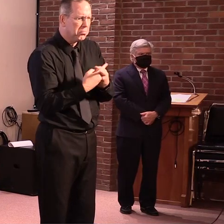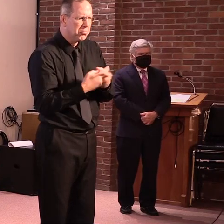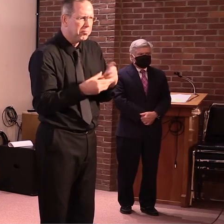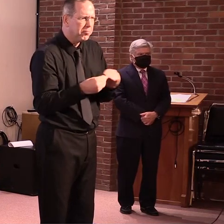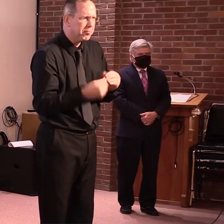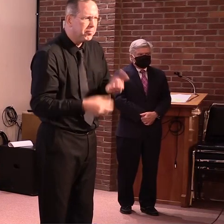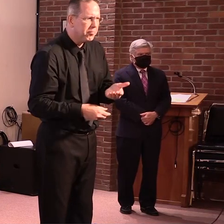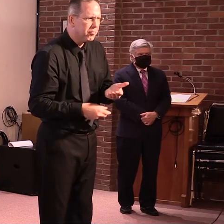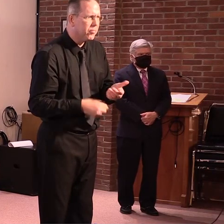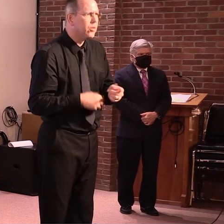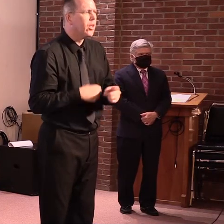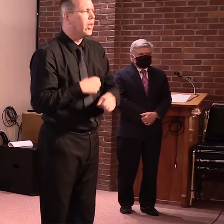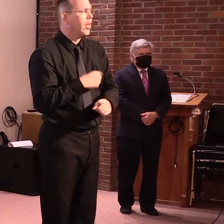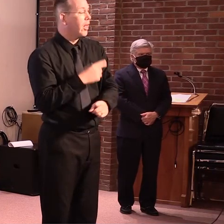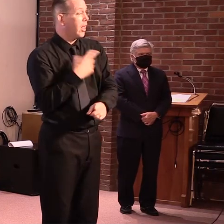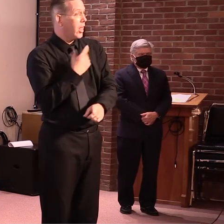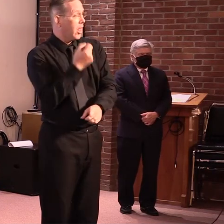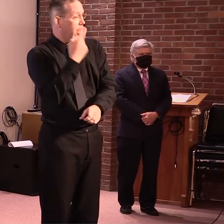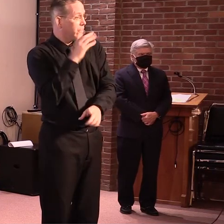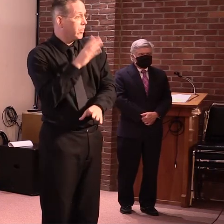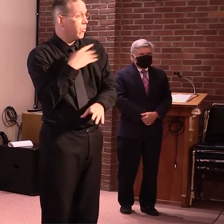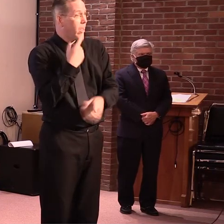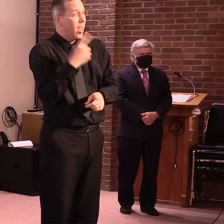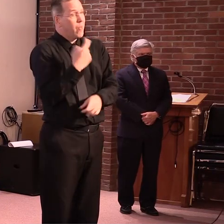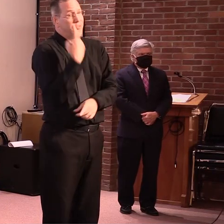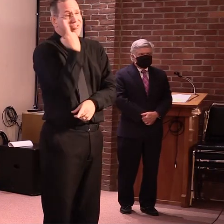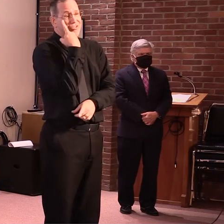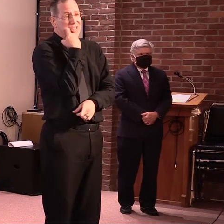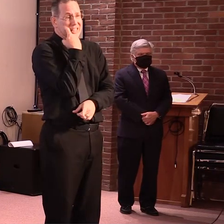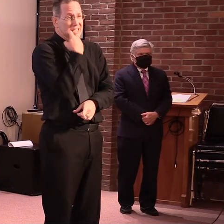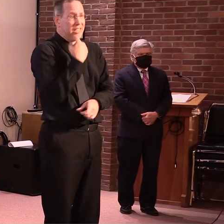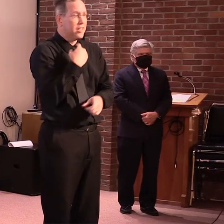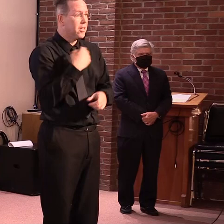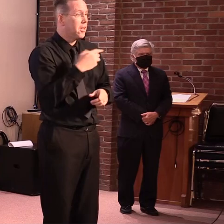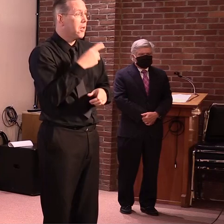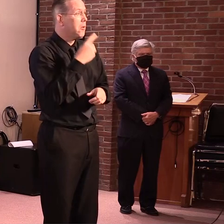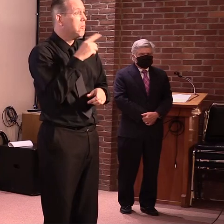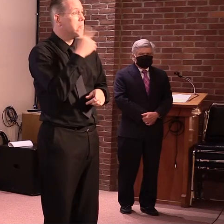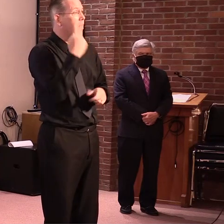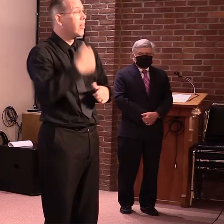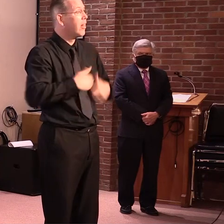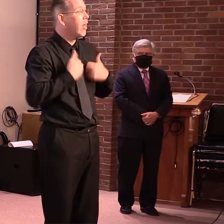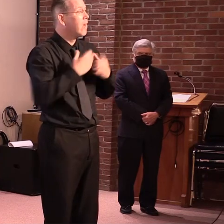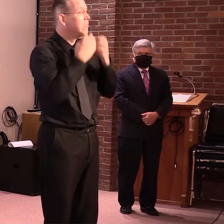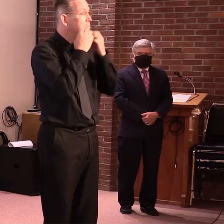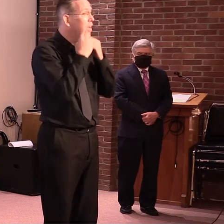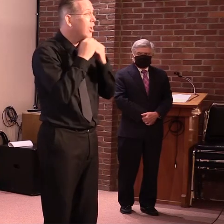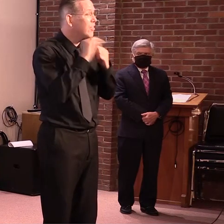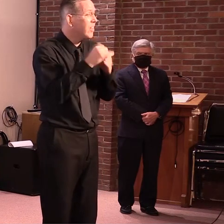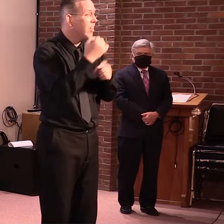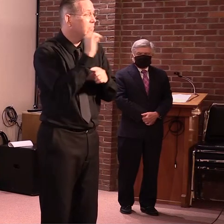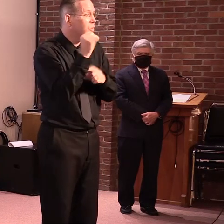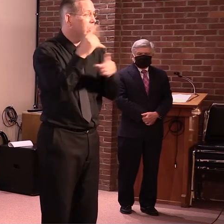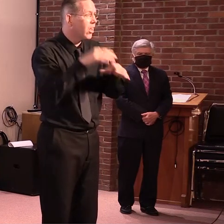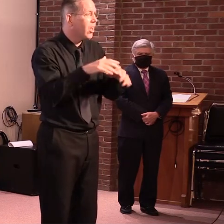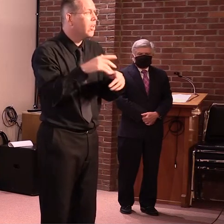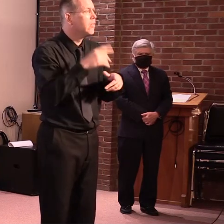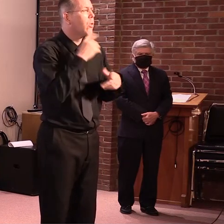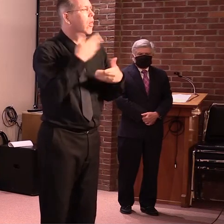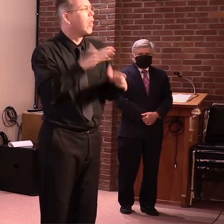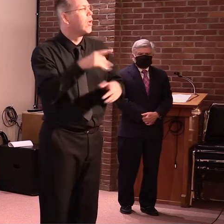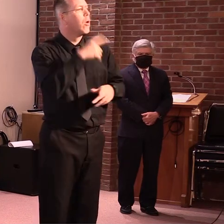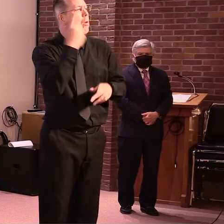not what I understood at the last BLM rally, but I agree with you. Thank you very much. Guy